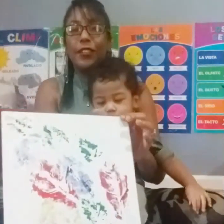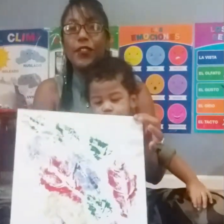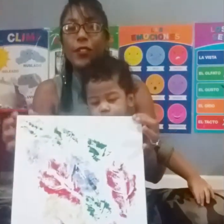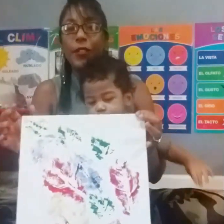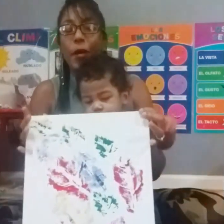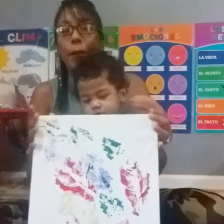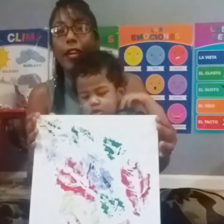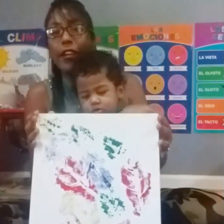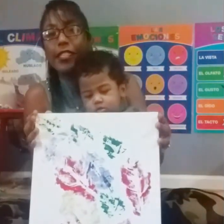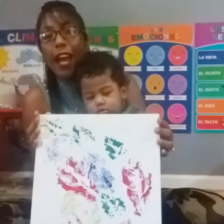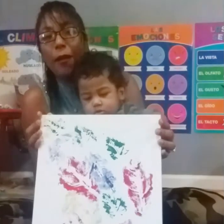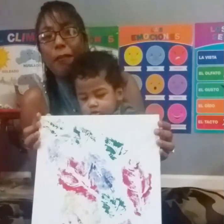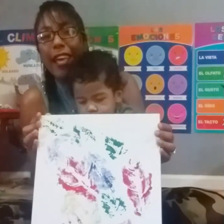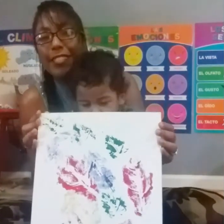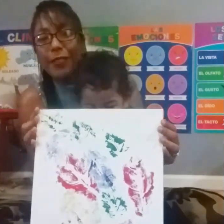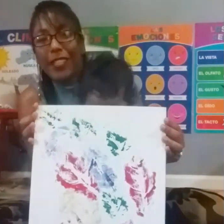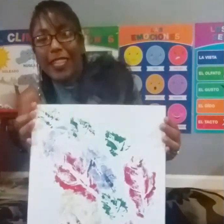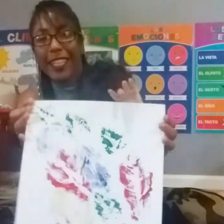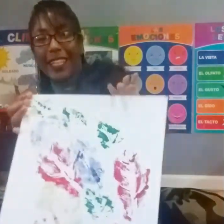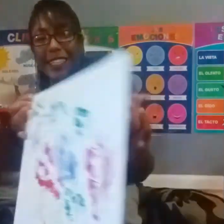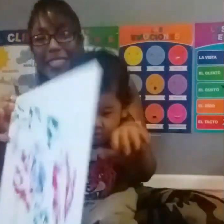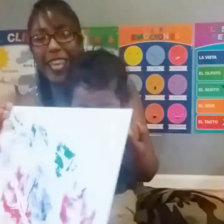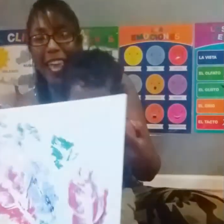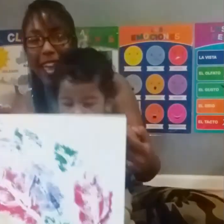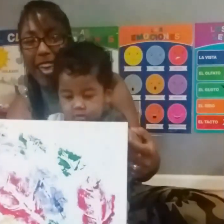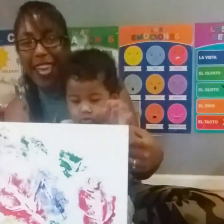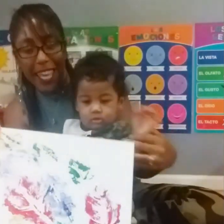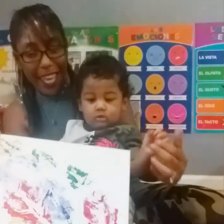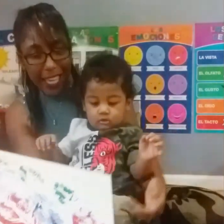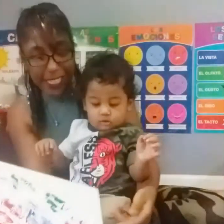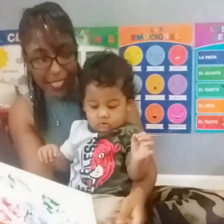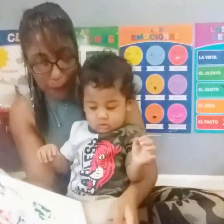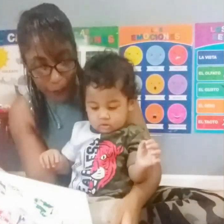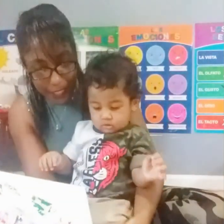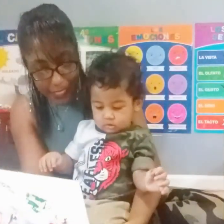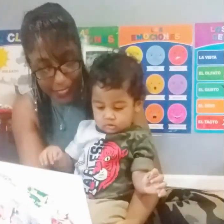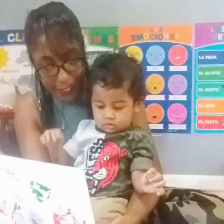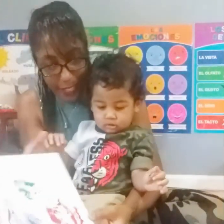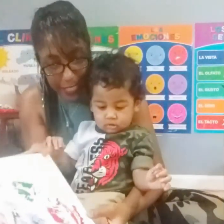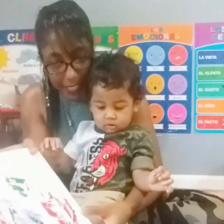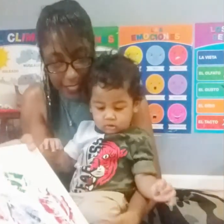difficult, but here's our masterpiece. Yay! Isn't that pretty? You like it?